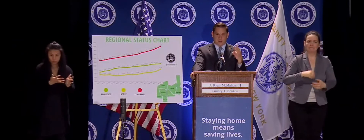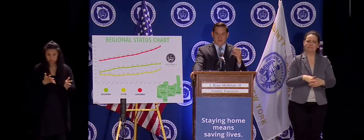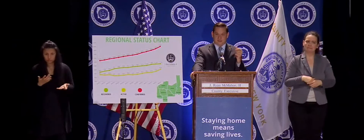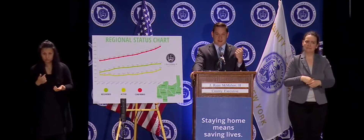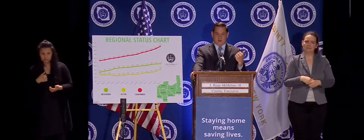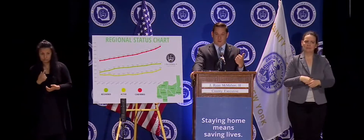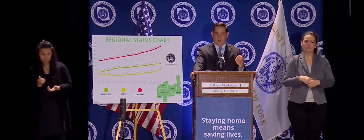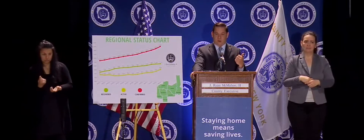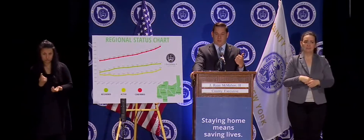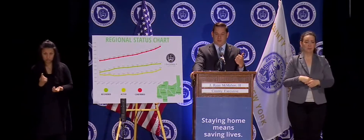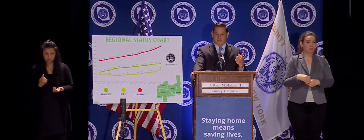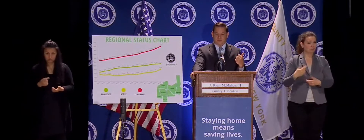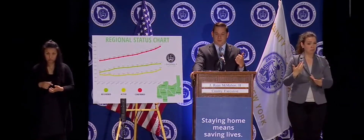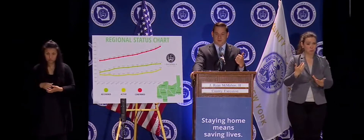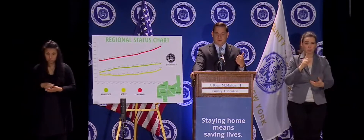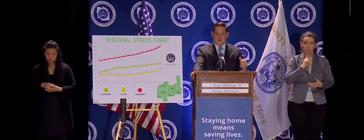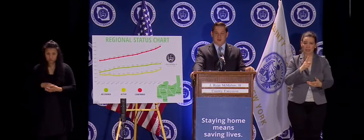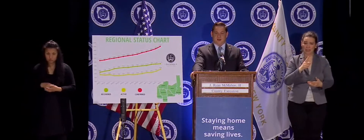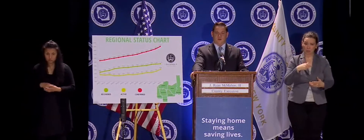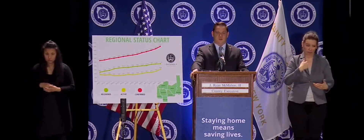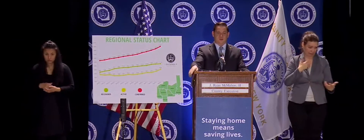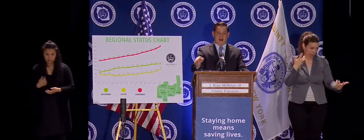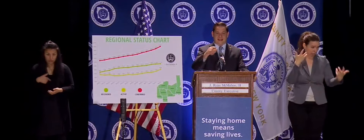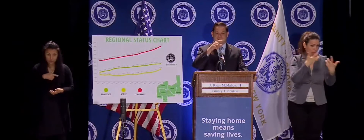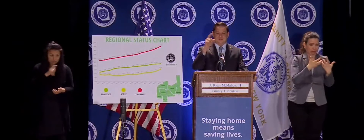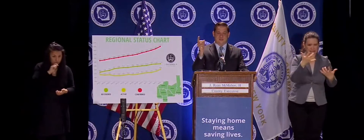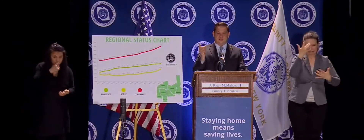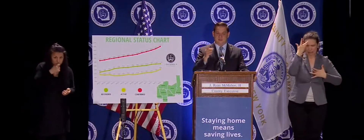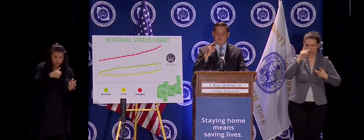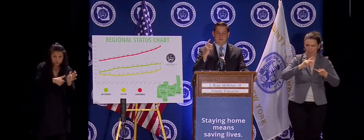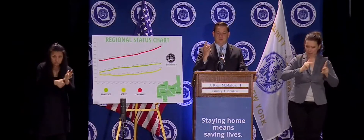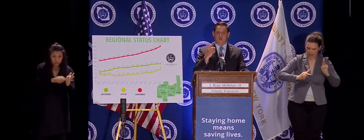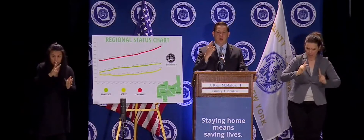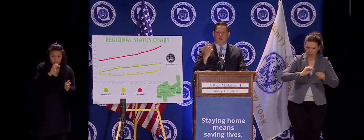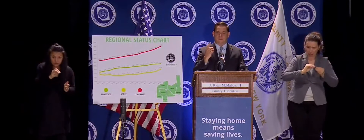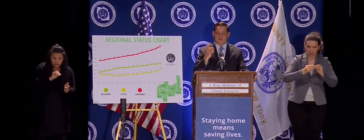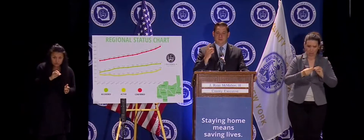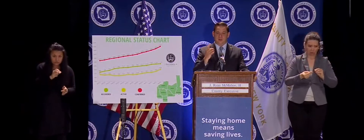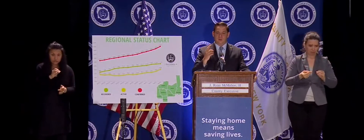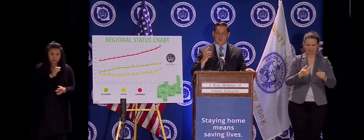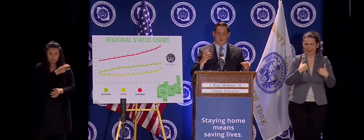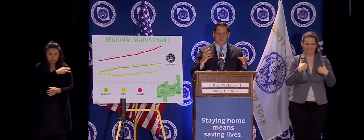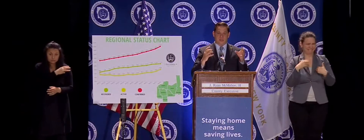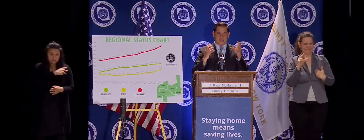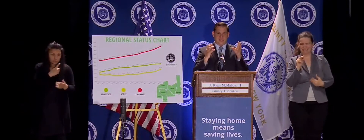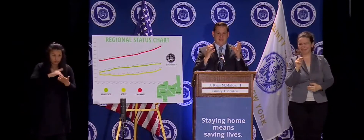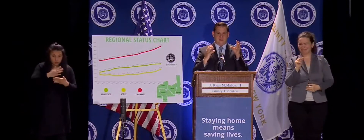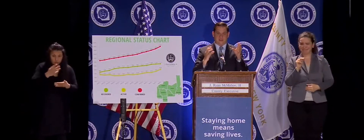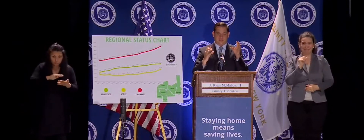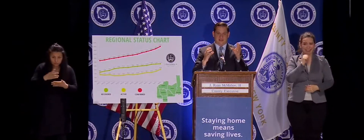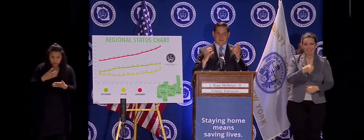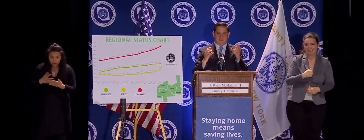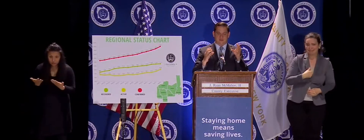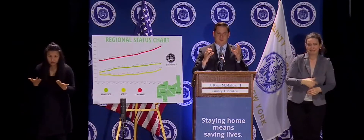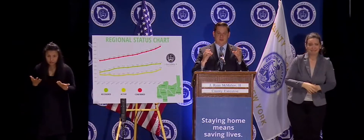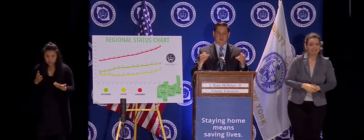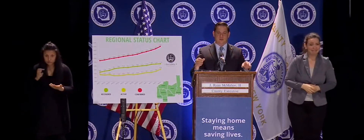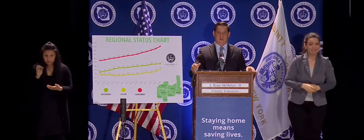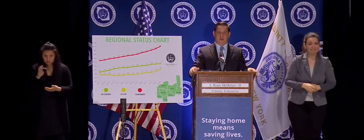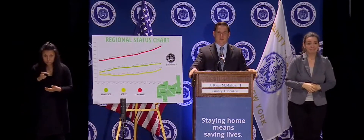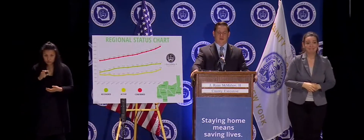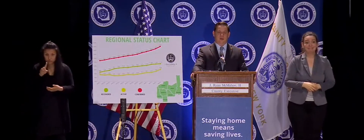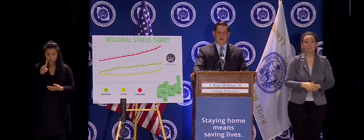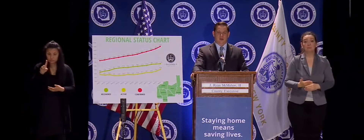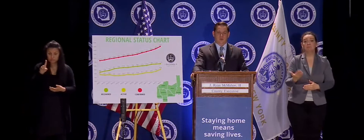2 months, let alone 1 month. Okay, over this last 2 months, when we were in the heat of the intensity of this virus in